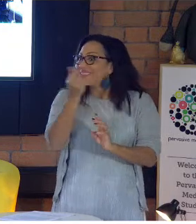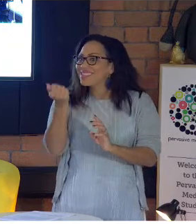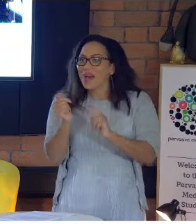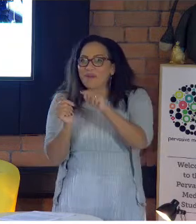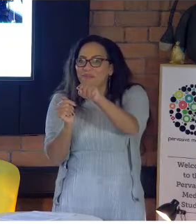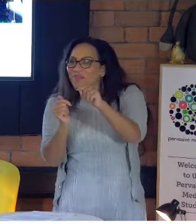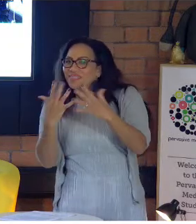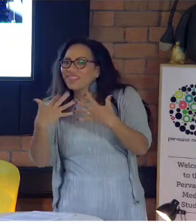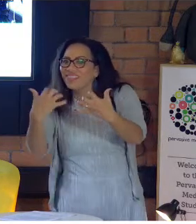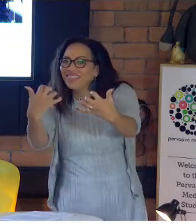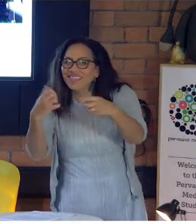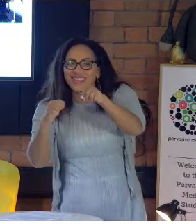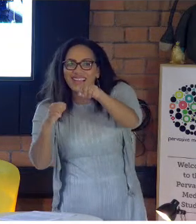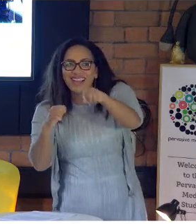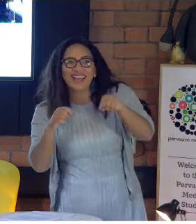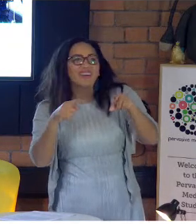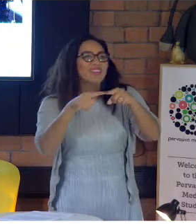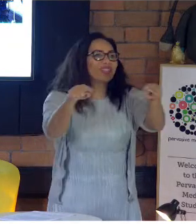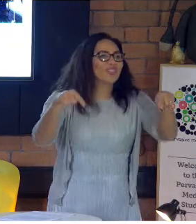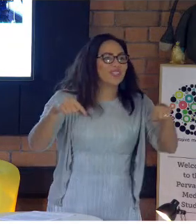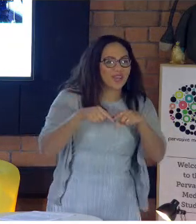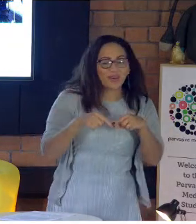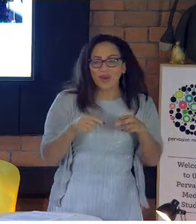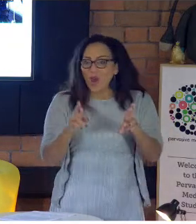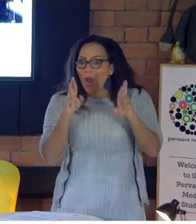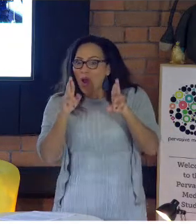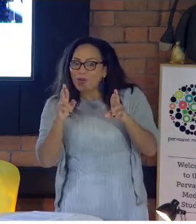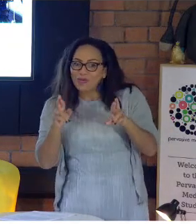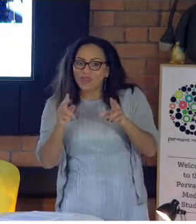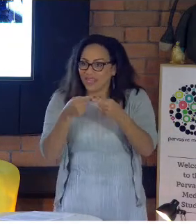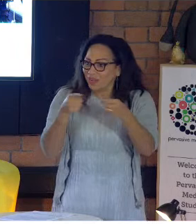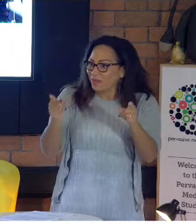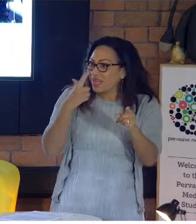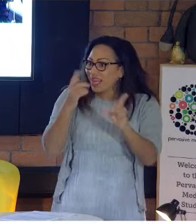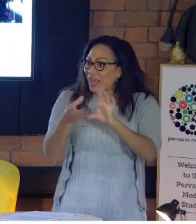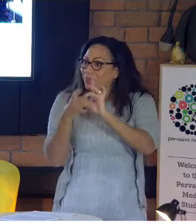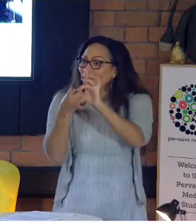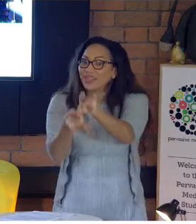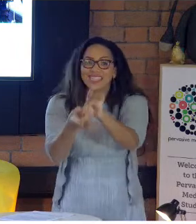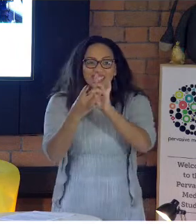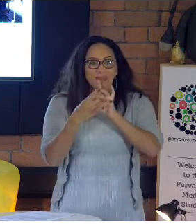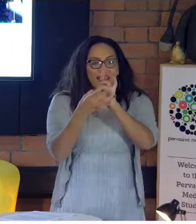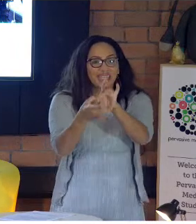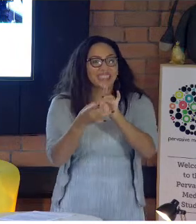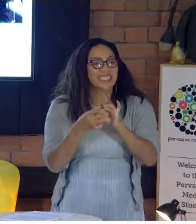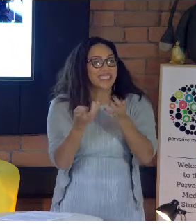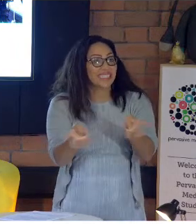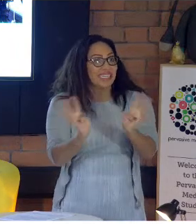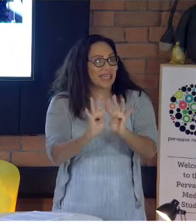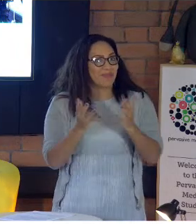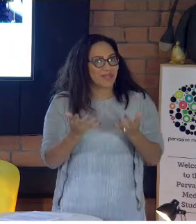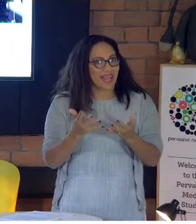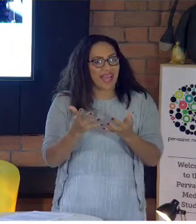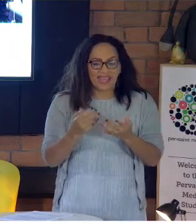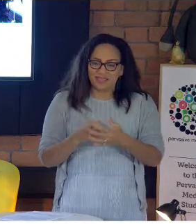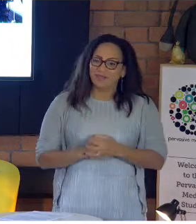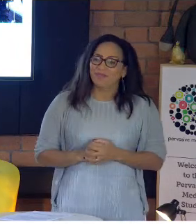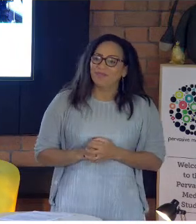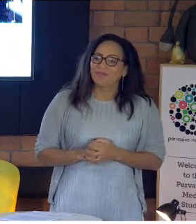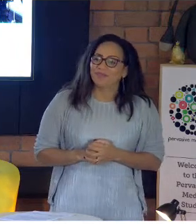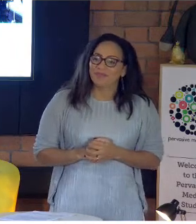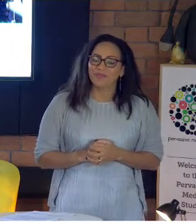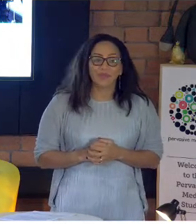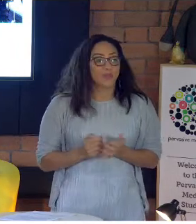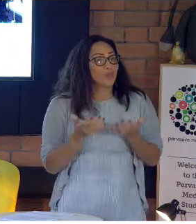the studio and on YouTube. So hopefully, we'll be able to participate as a team to the Q&A. And together we